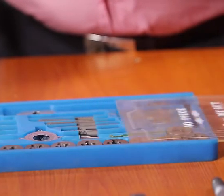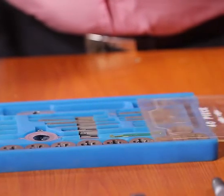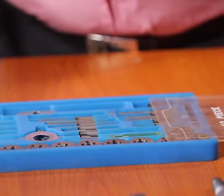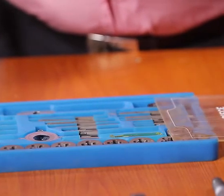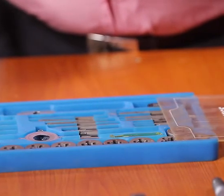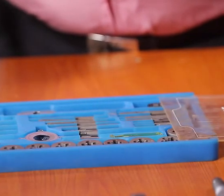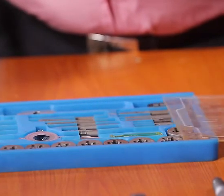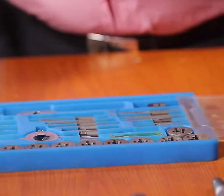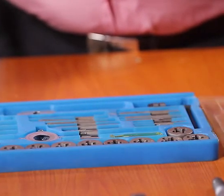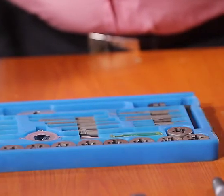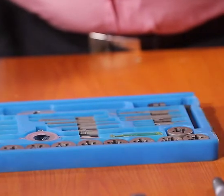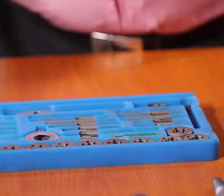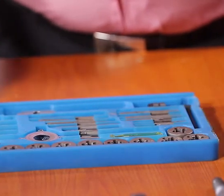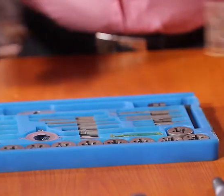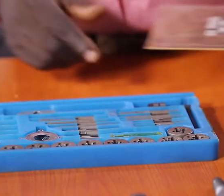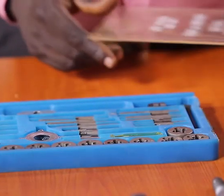the tap.